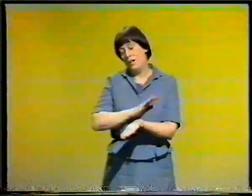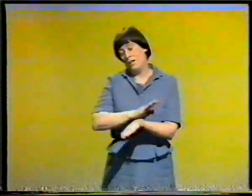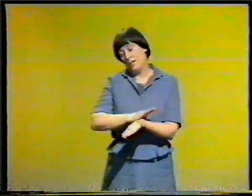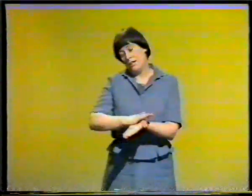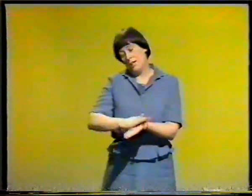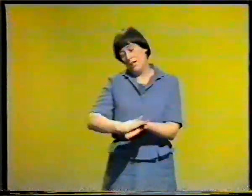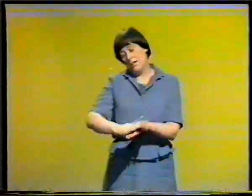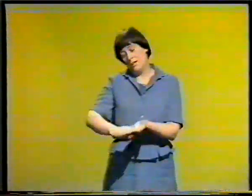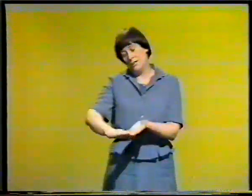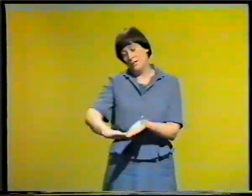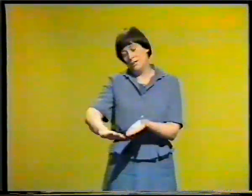Clean.